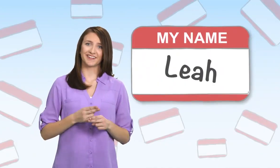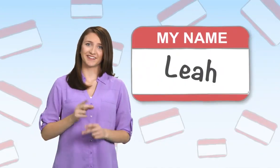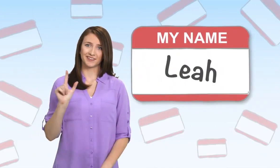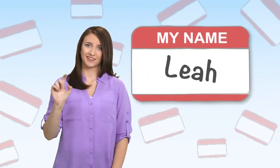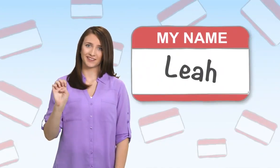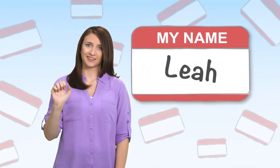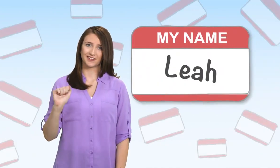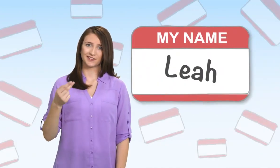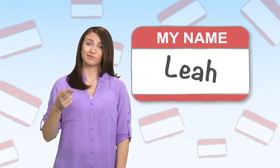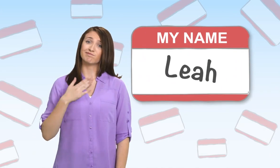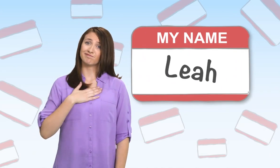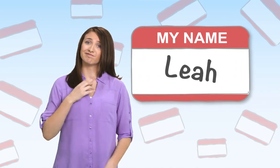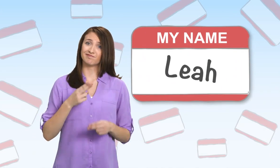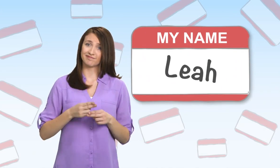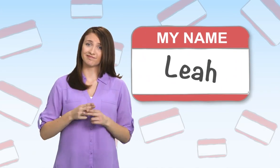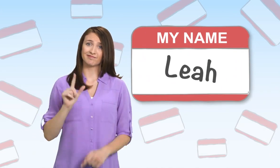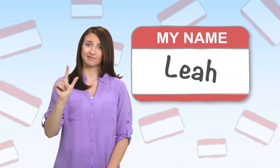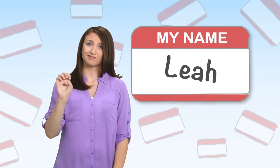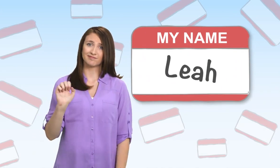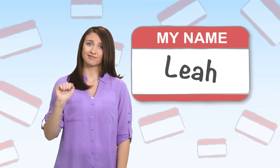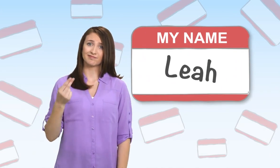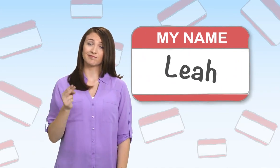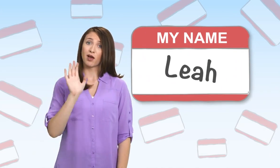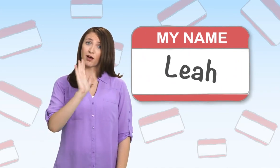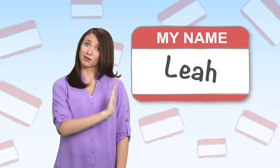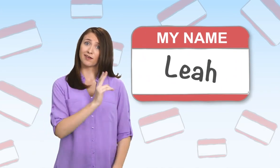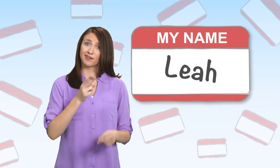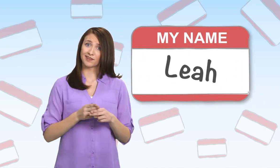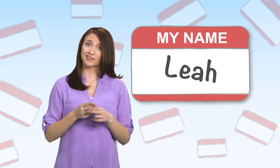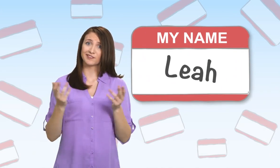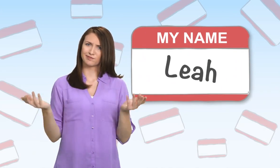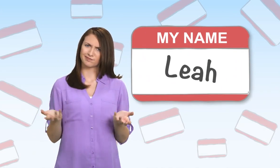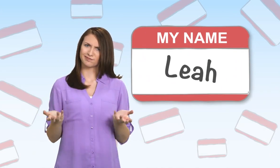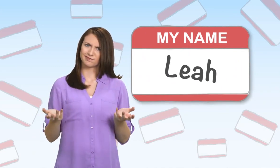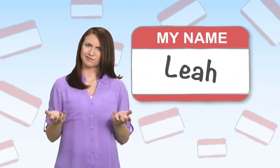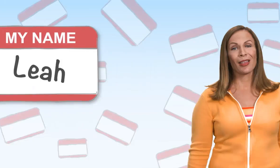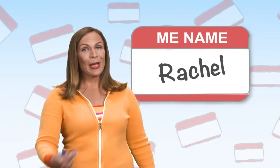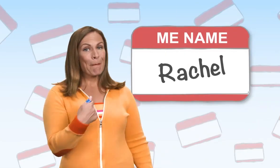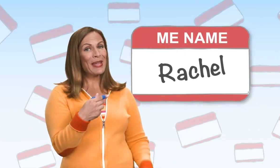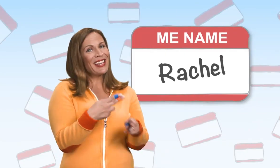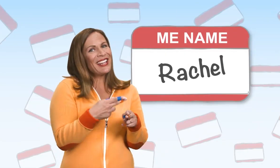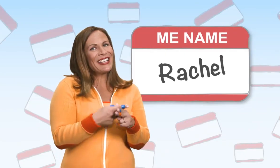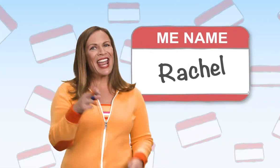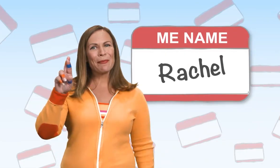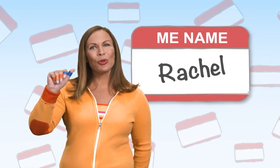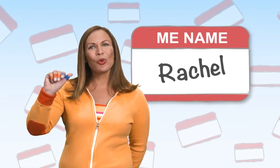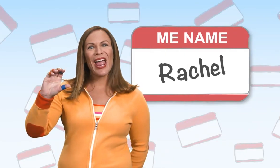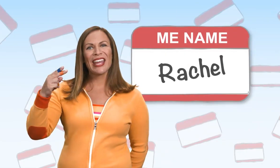name Leah. My name Leah. Your name what? Me name